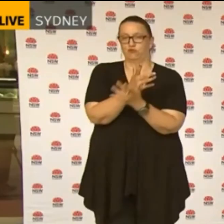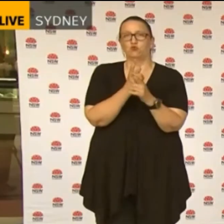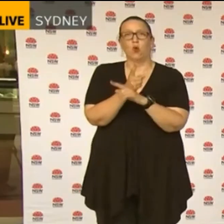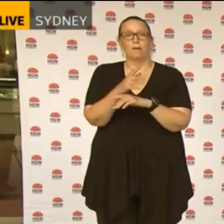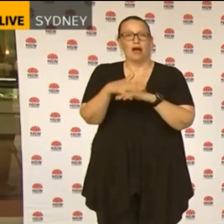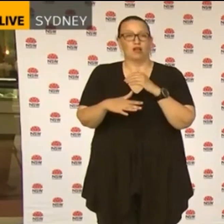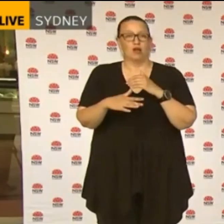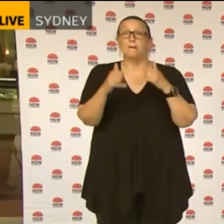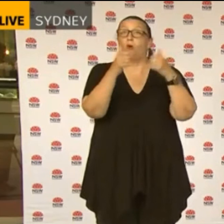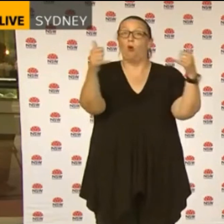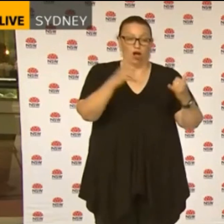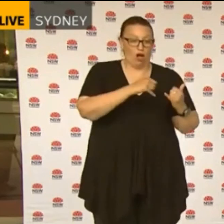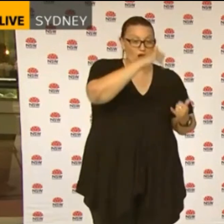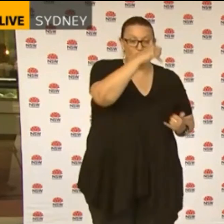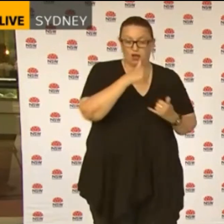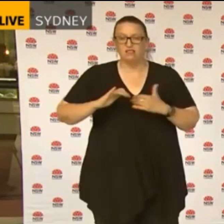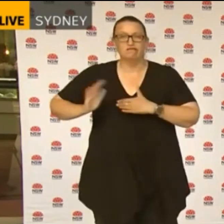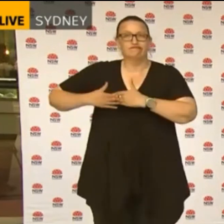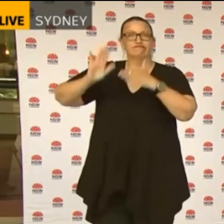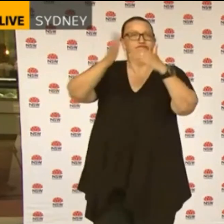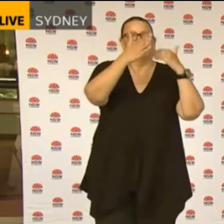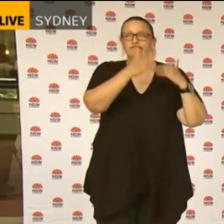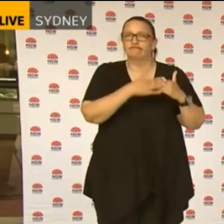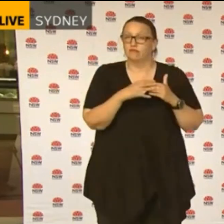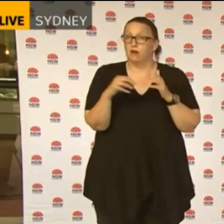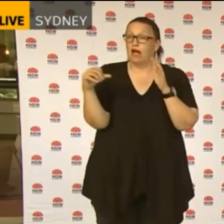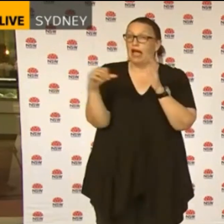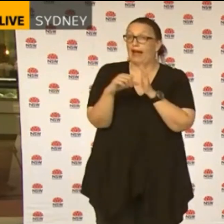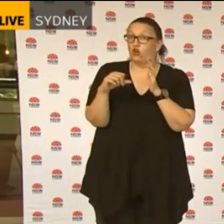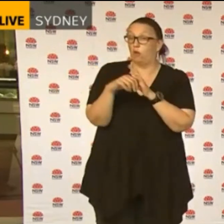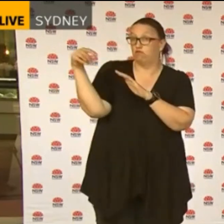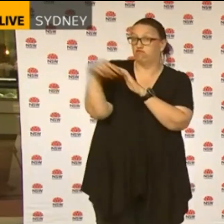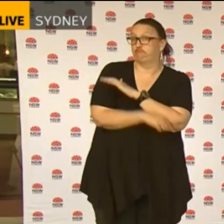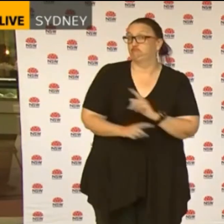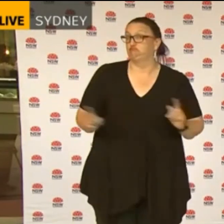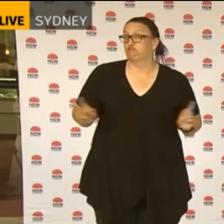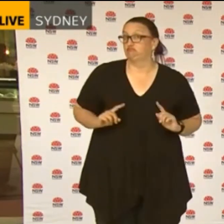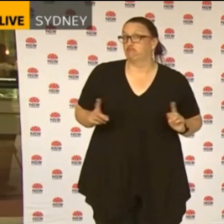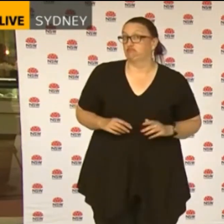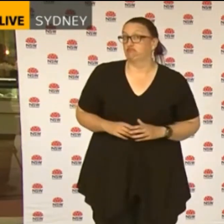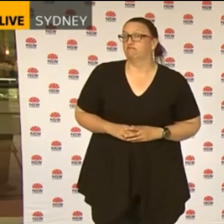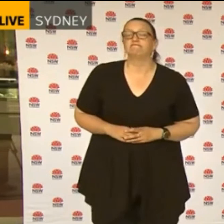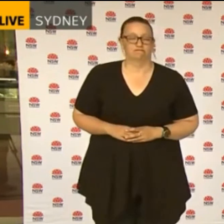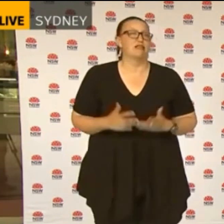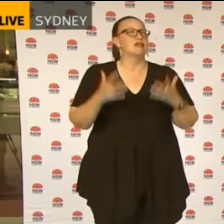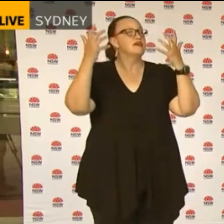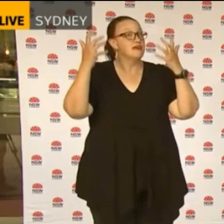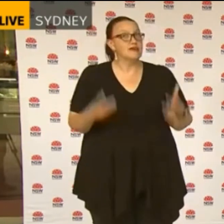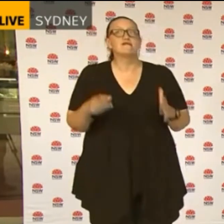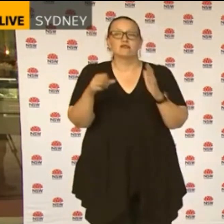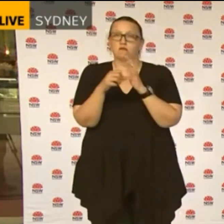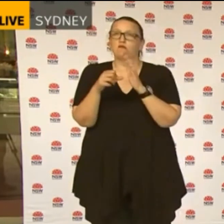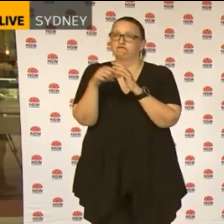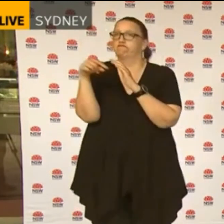Oh, look, there's no doubt that there's a huge economic cost to border shutdowns, and that of course weighs heavily on my mind, but there's